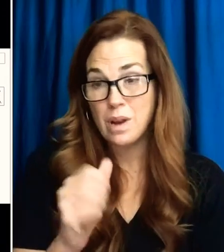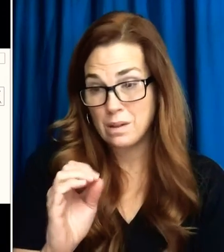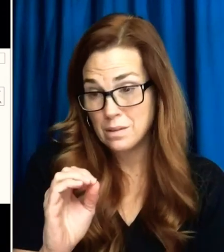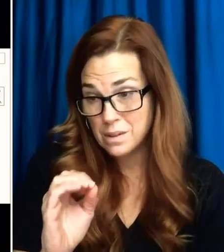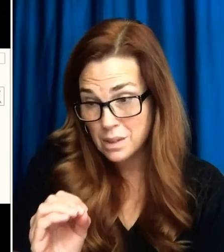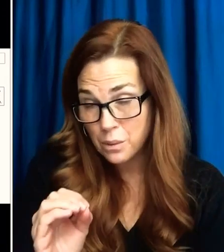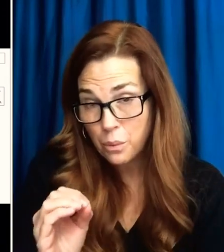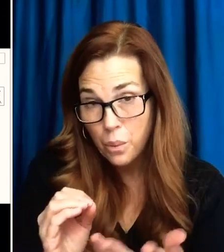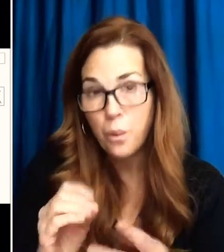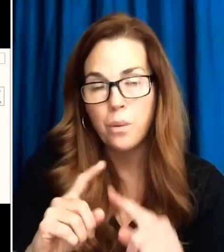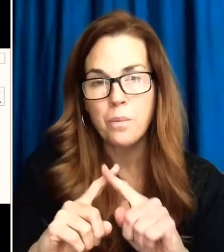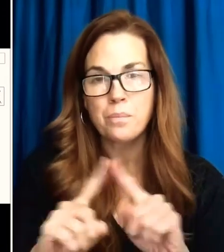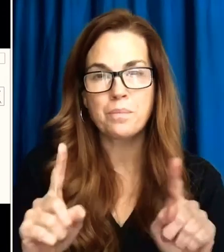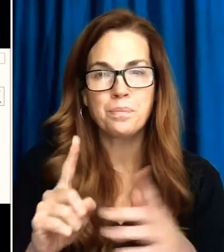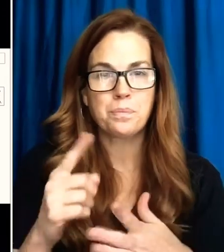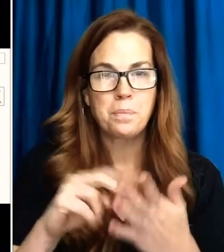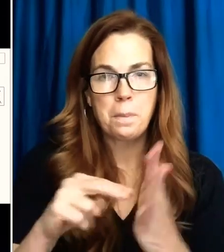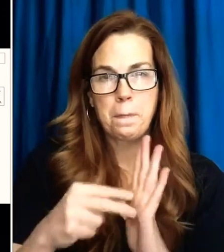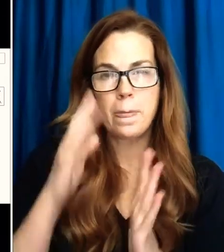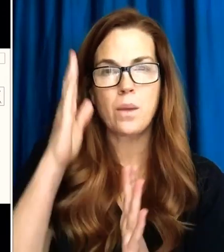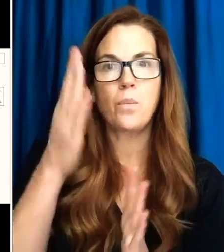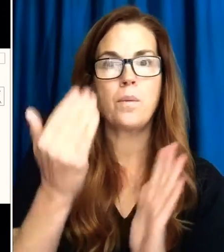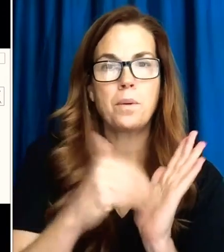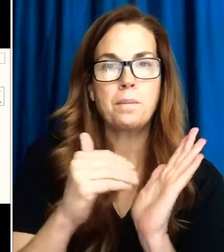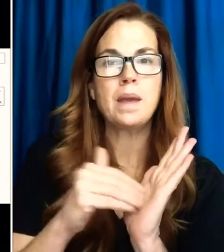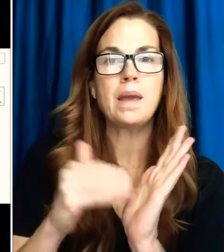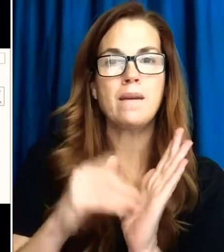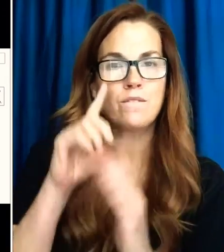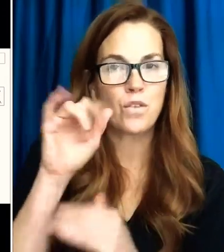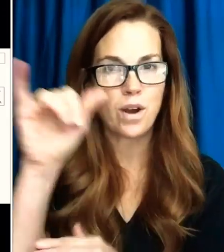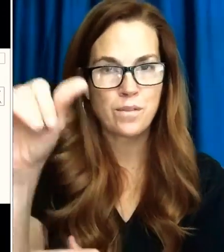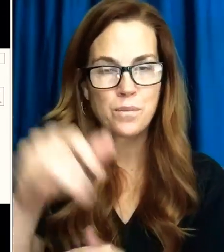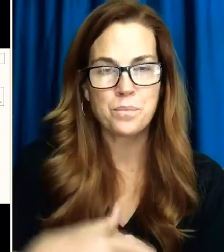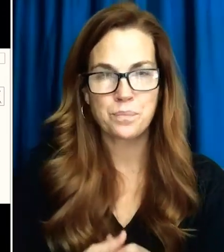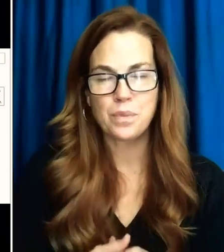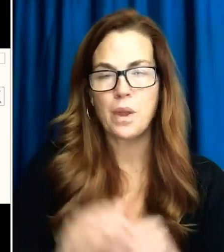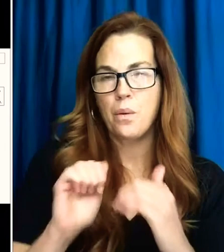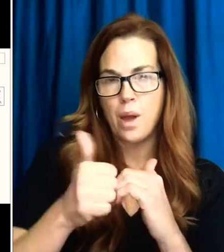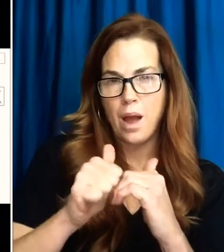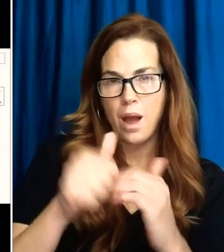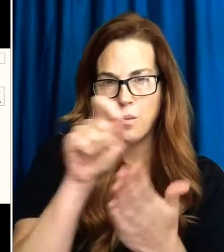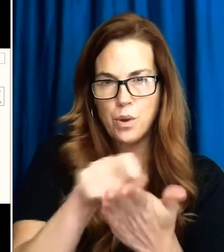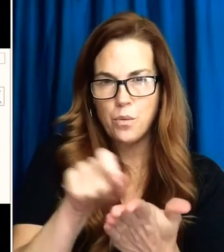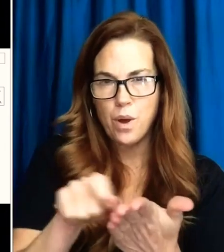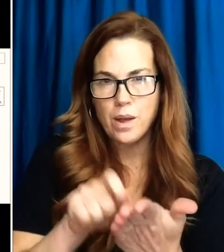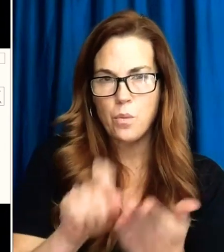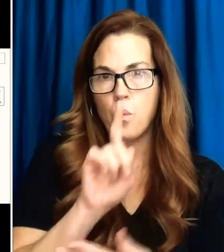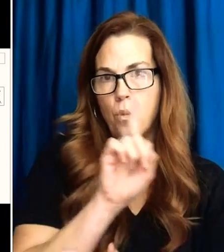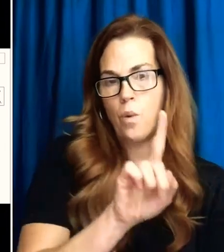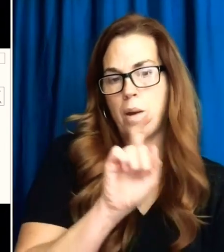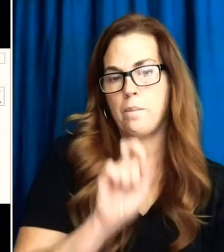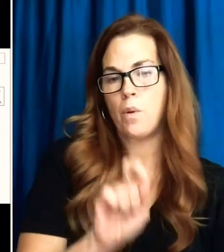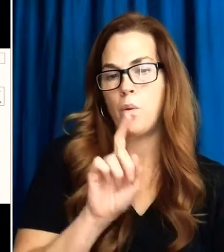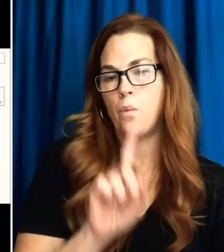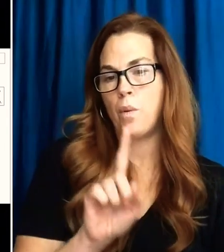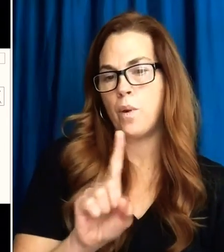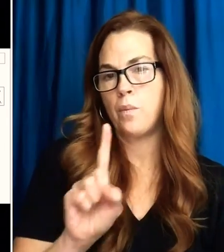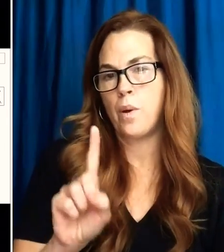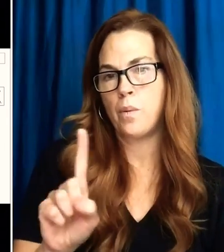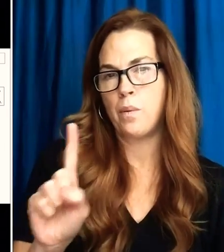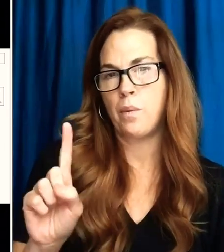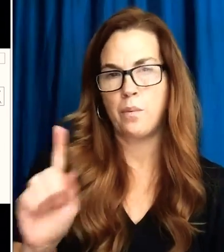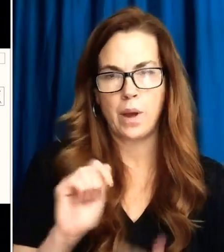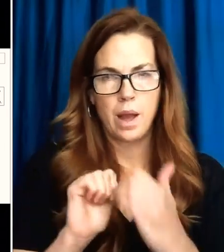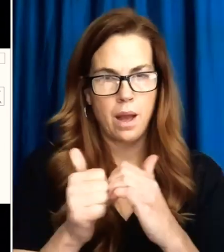write something like this where it's 1.11 and then it would keep on going on forever, 1, 1, 1, 1, and so